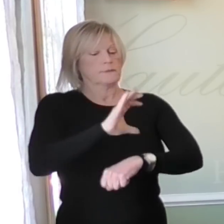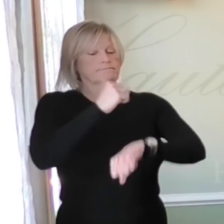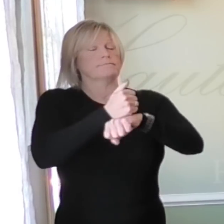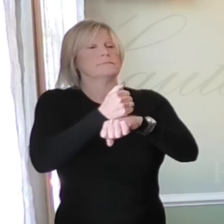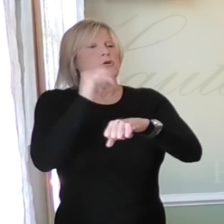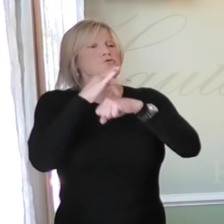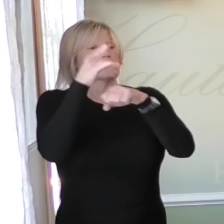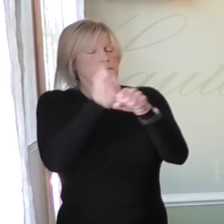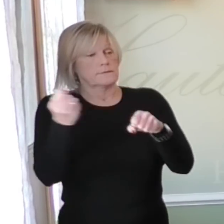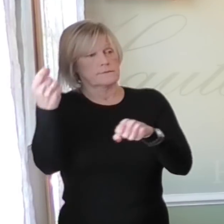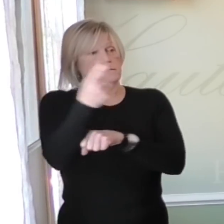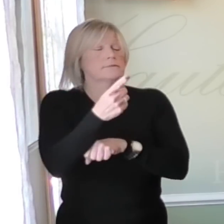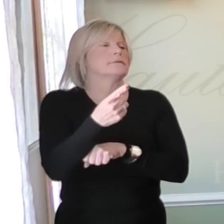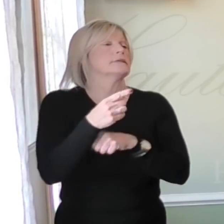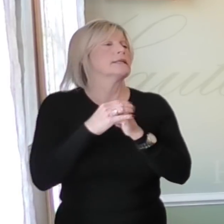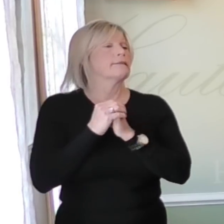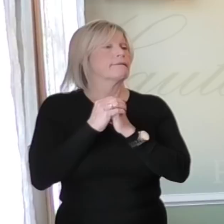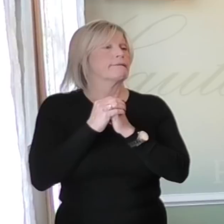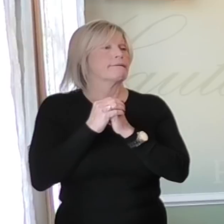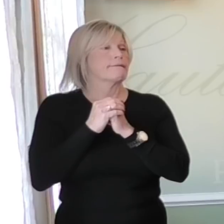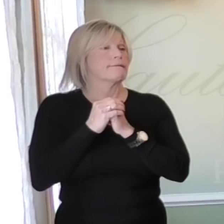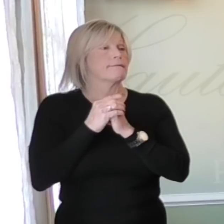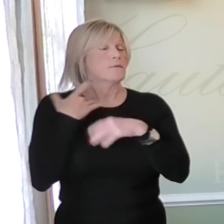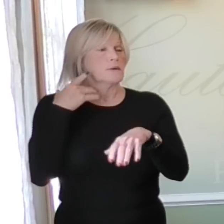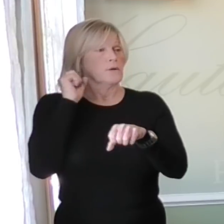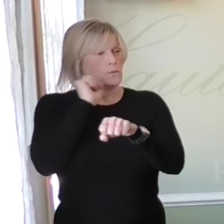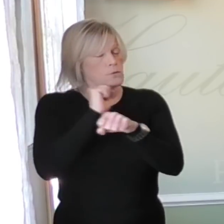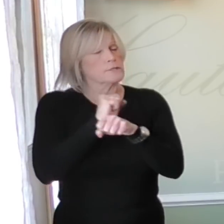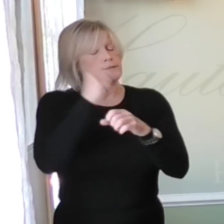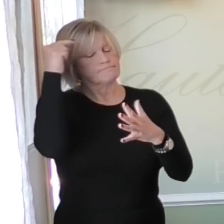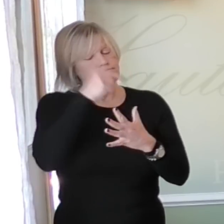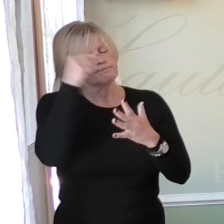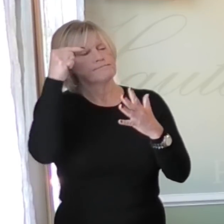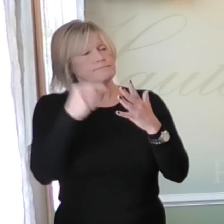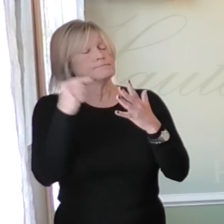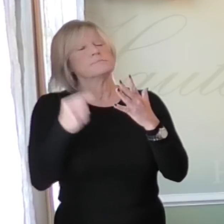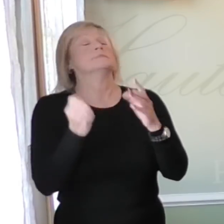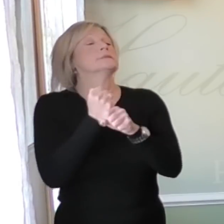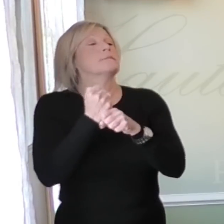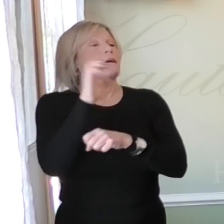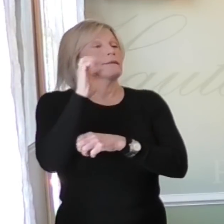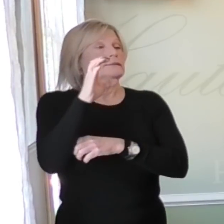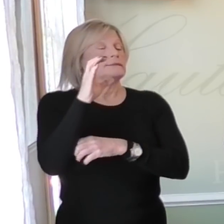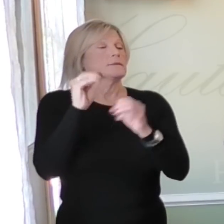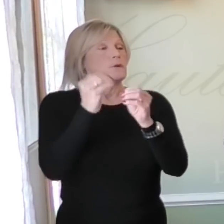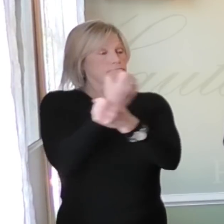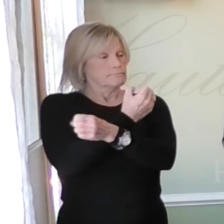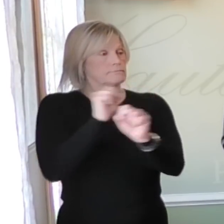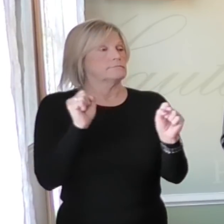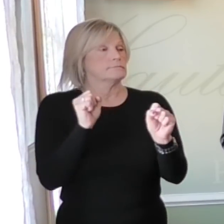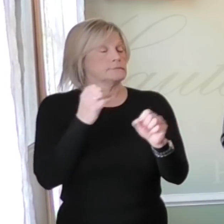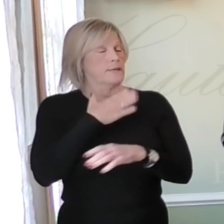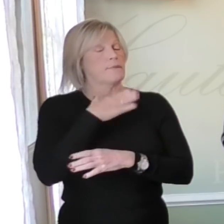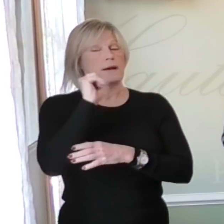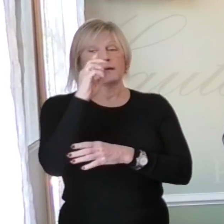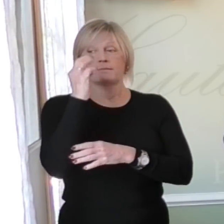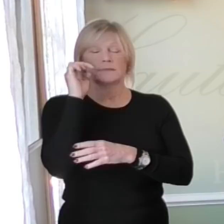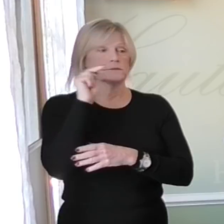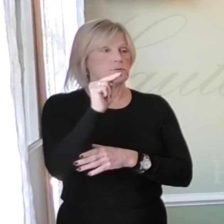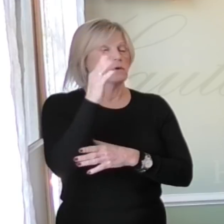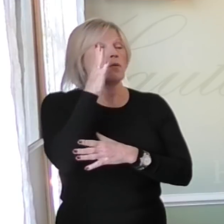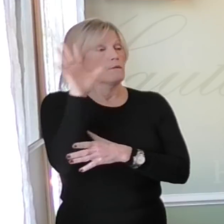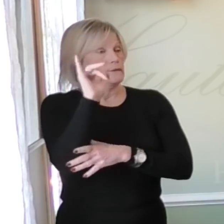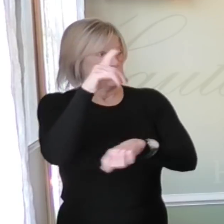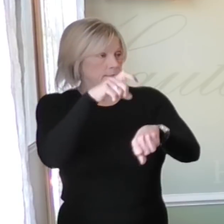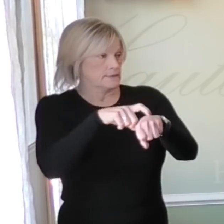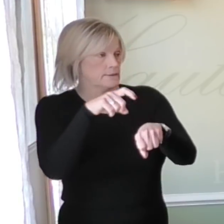year. While we work on these steps to make Ellicott City safer, my administration will